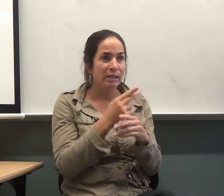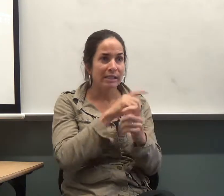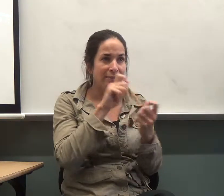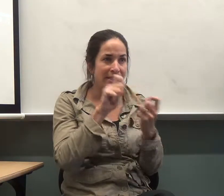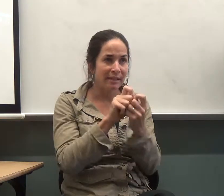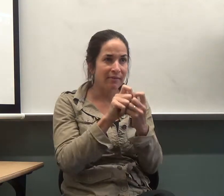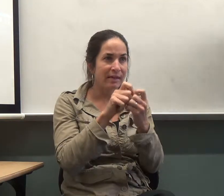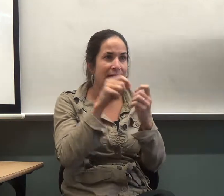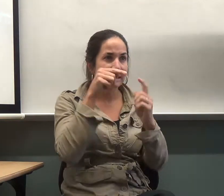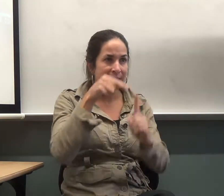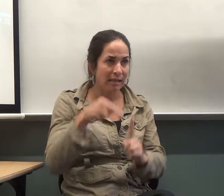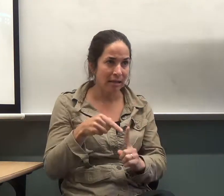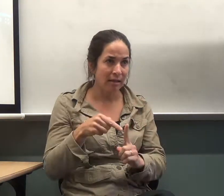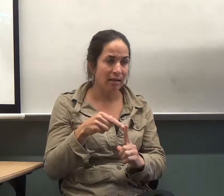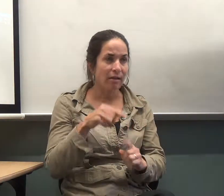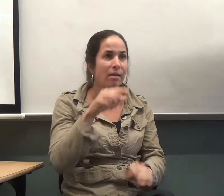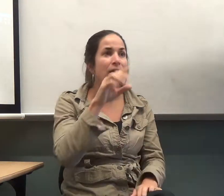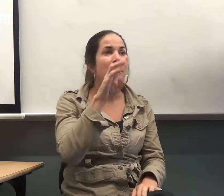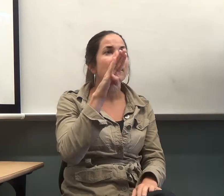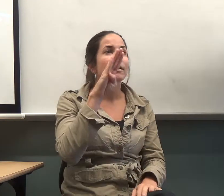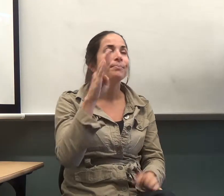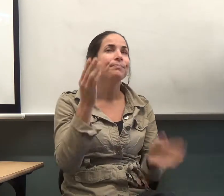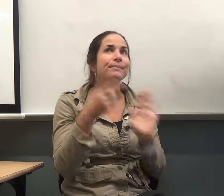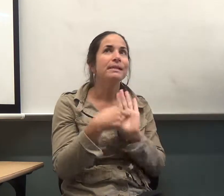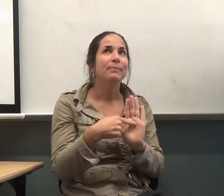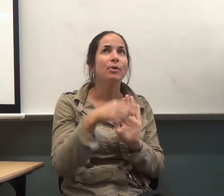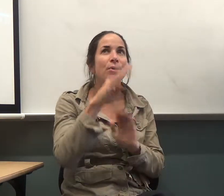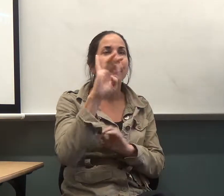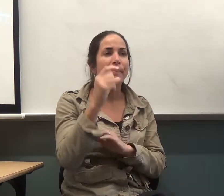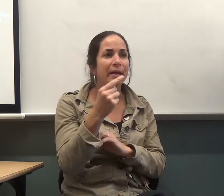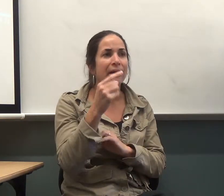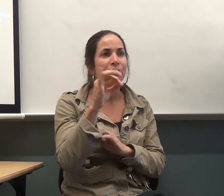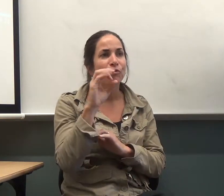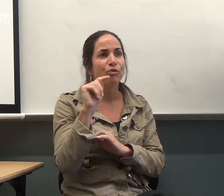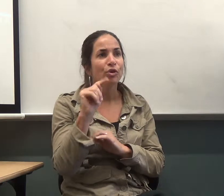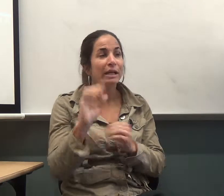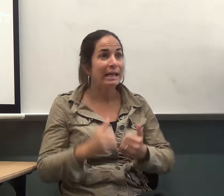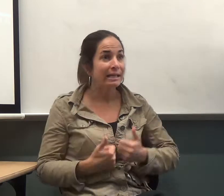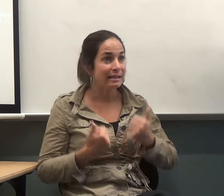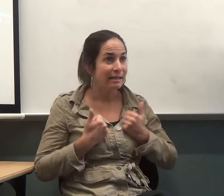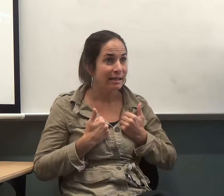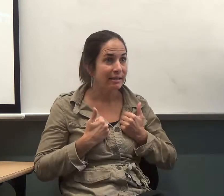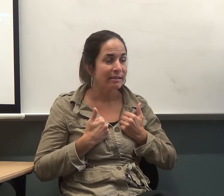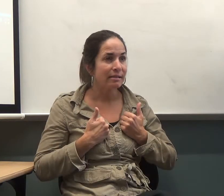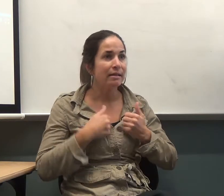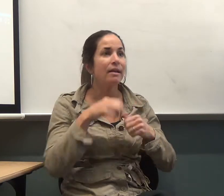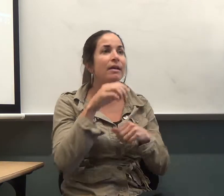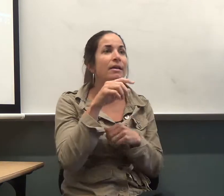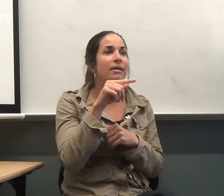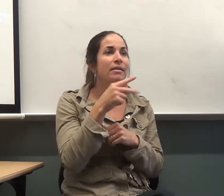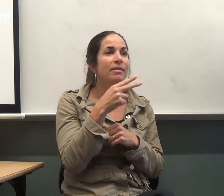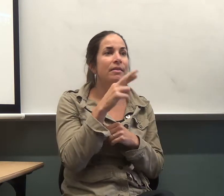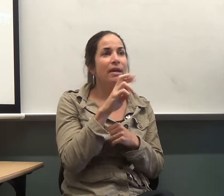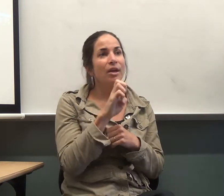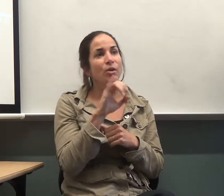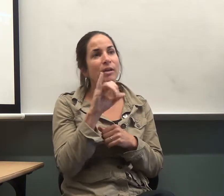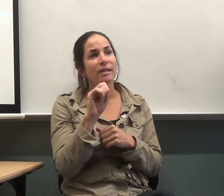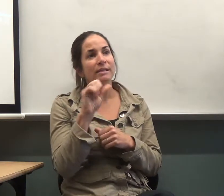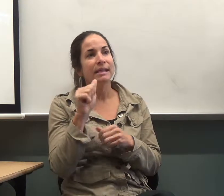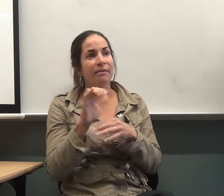exists. There is a film from 1967 by so-and-so Patterson that proves this existence.